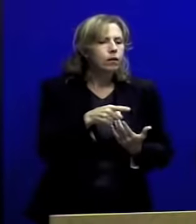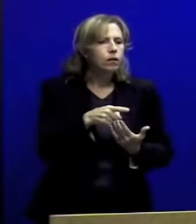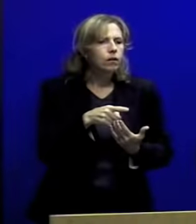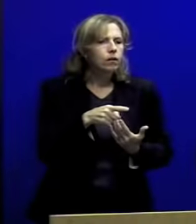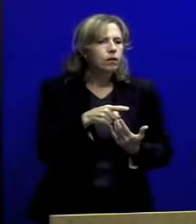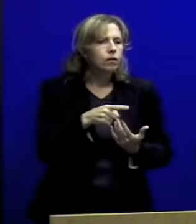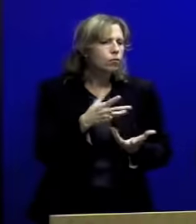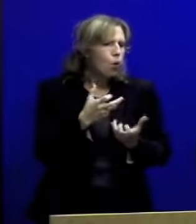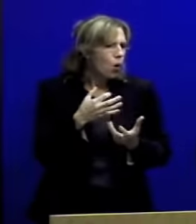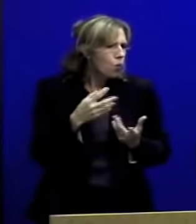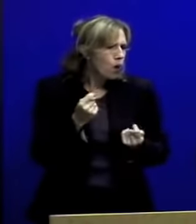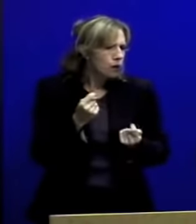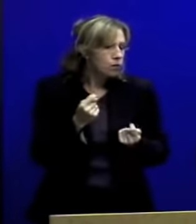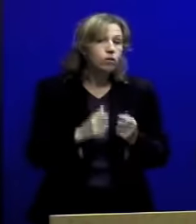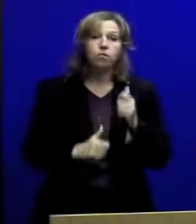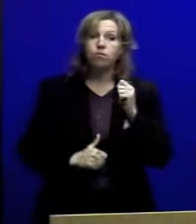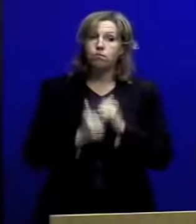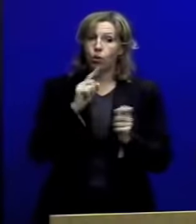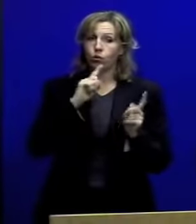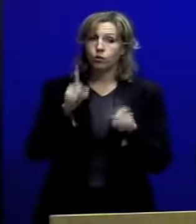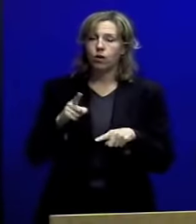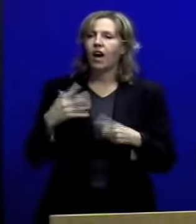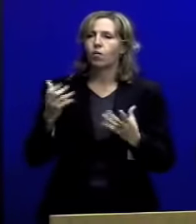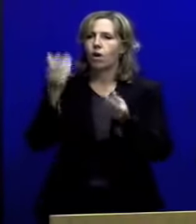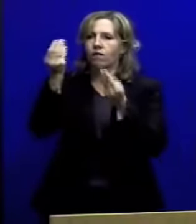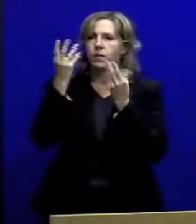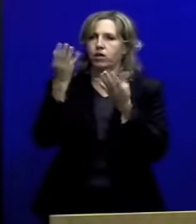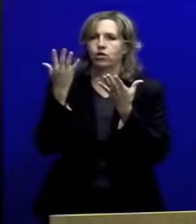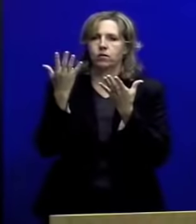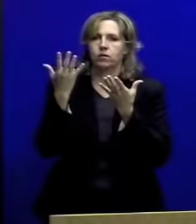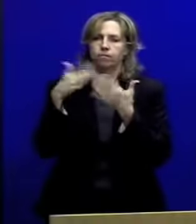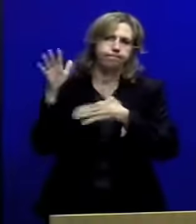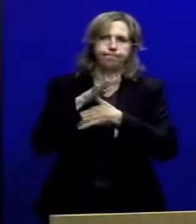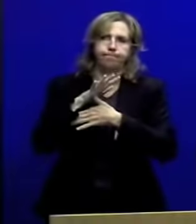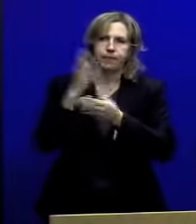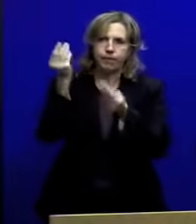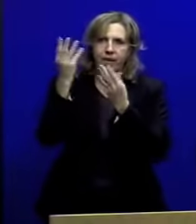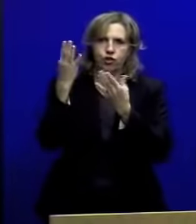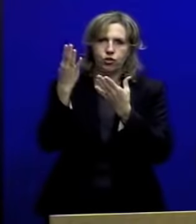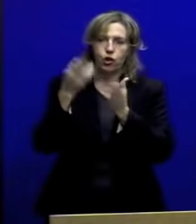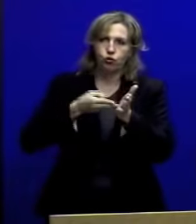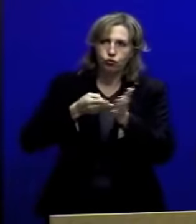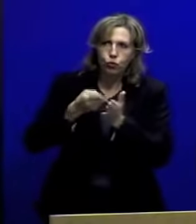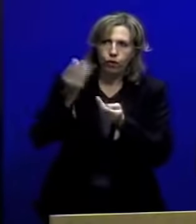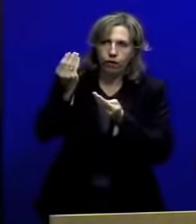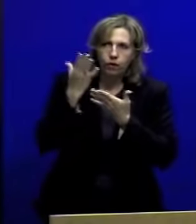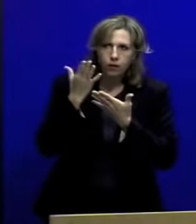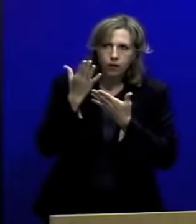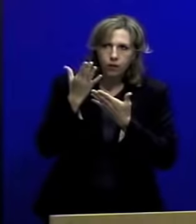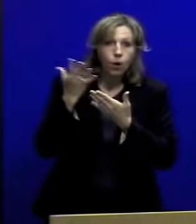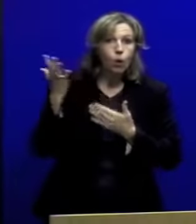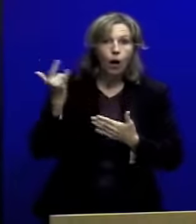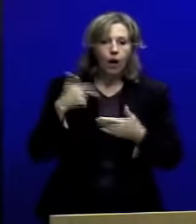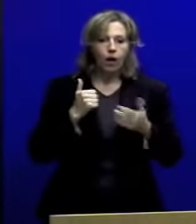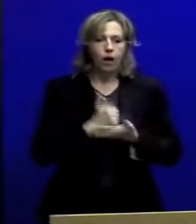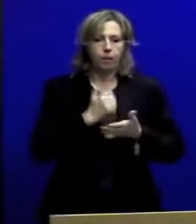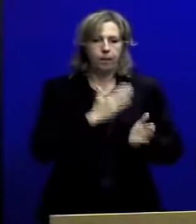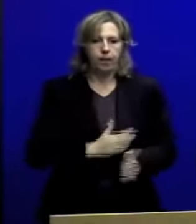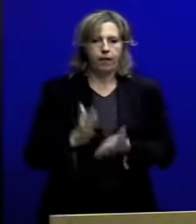the vast majority say they want information. They want to know the truth because it helps them plan for the